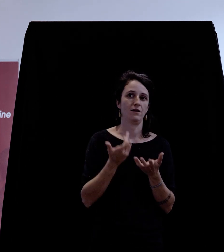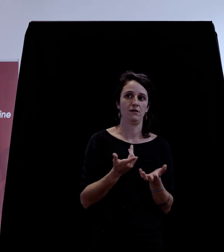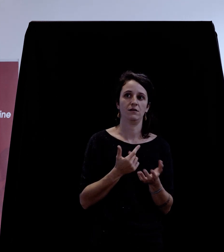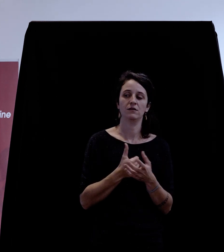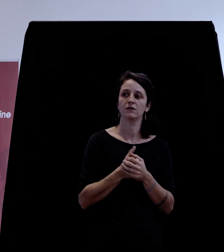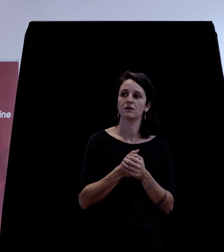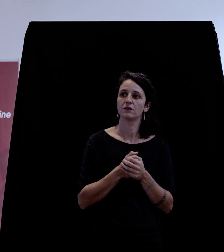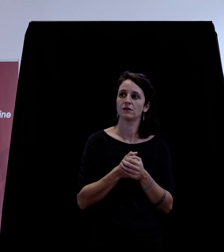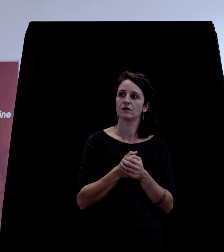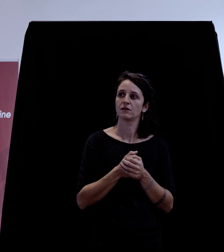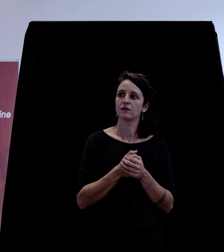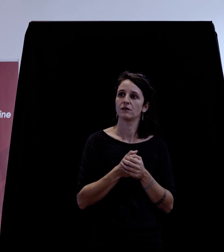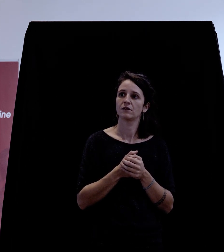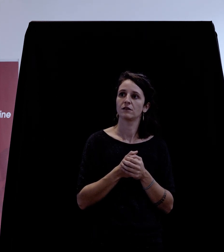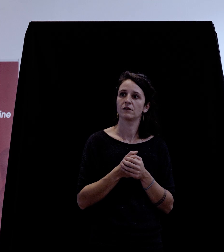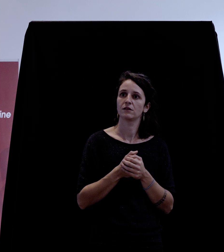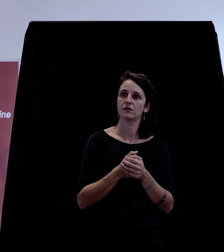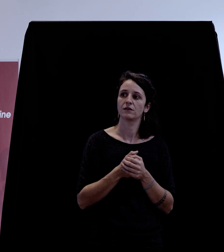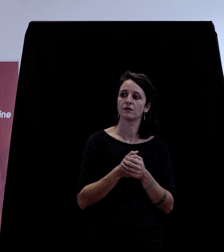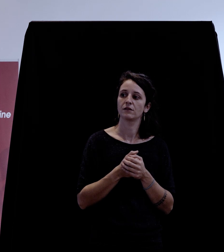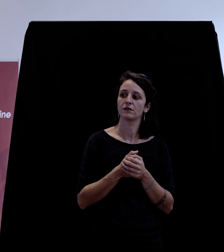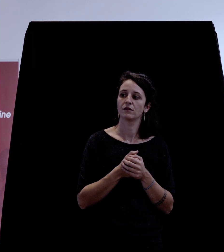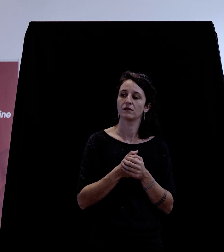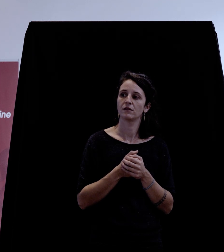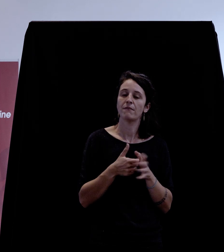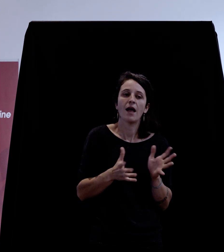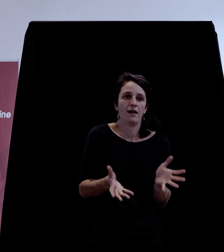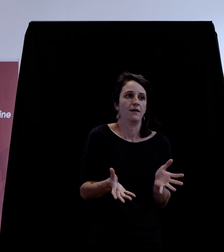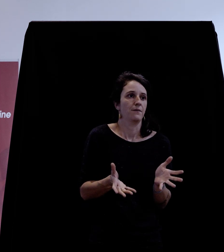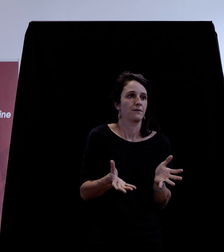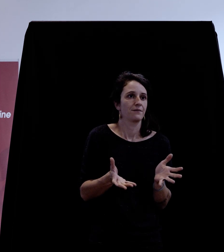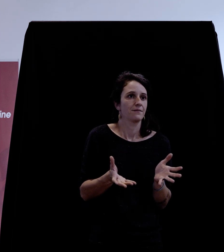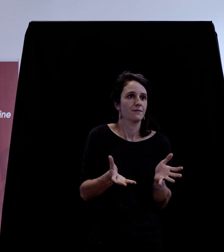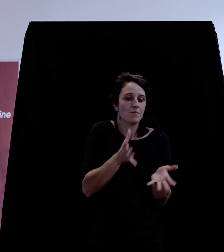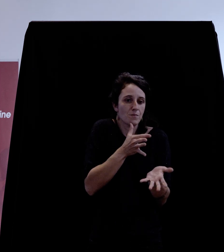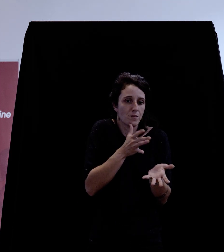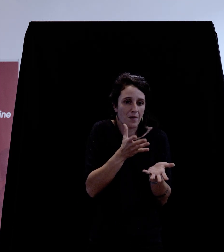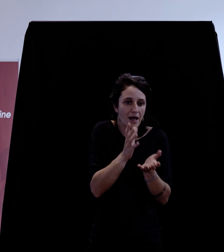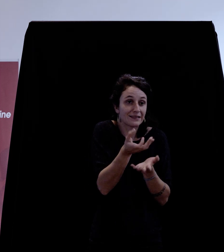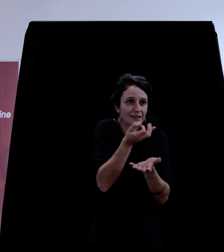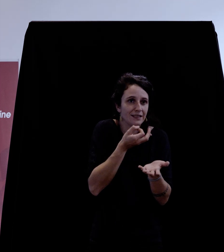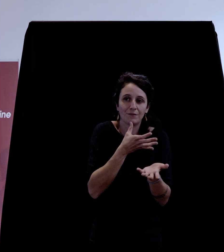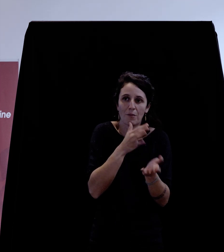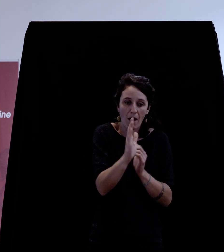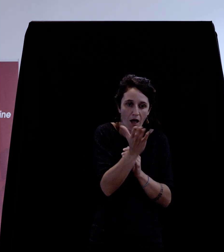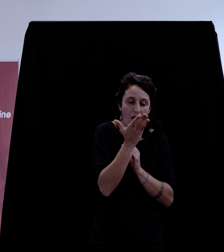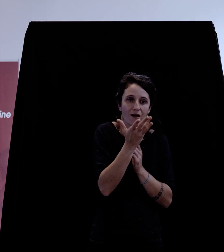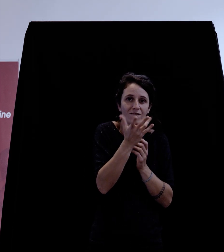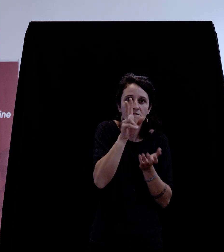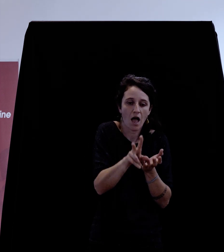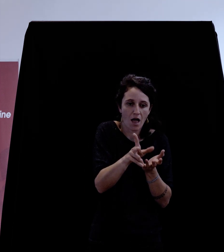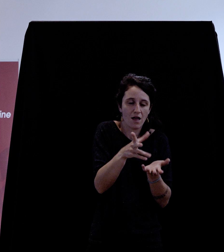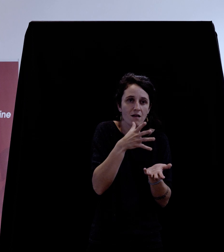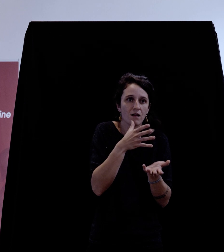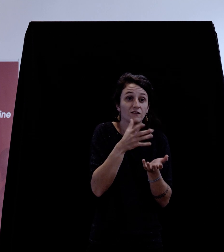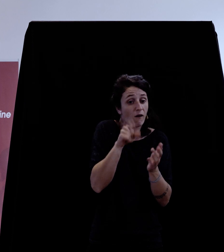But he can't tell us. That's the problem. He can't tell us where it hurts.